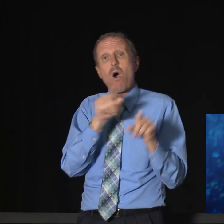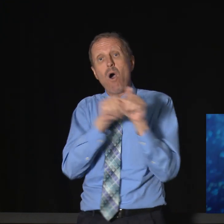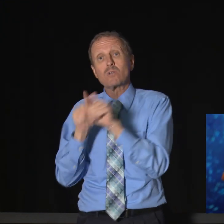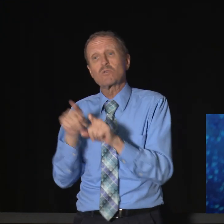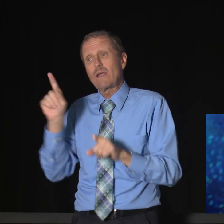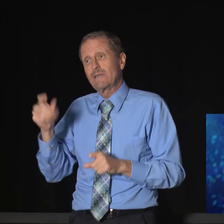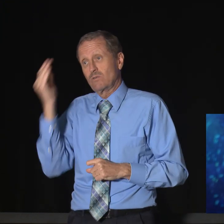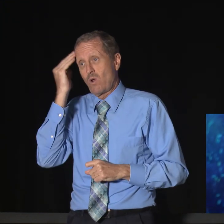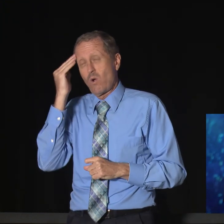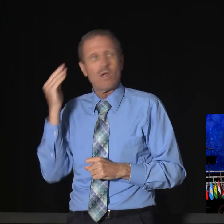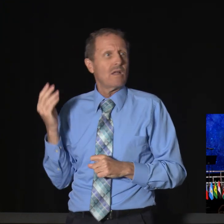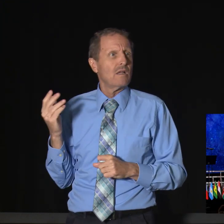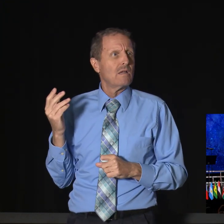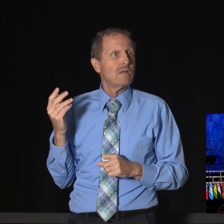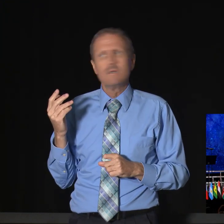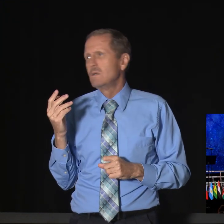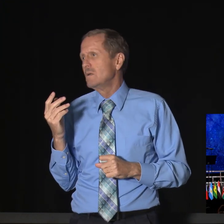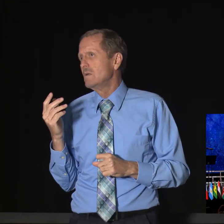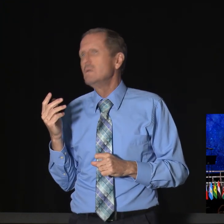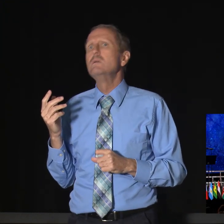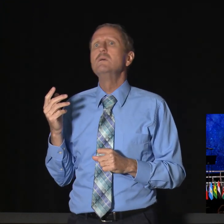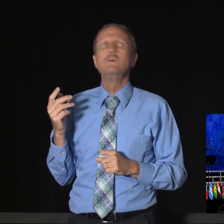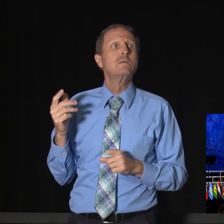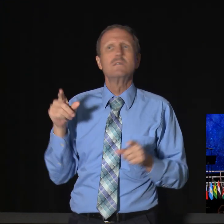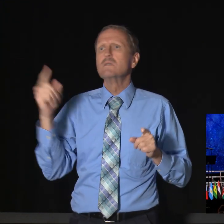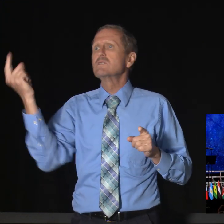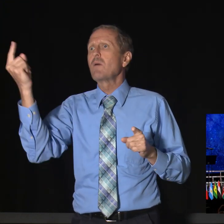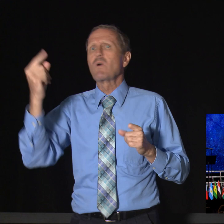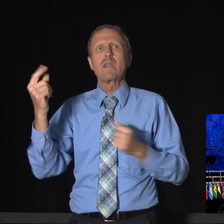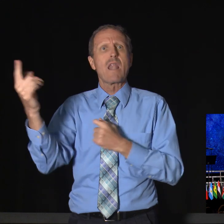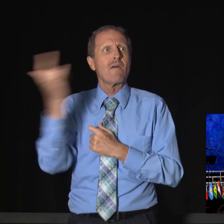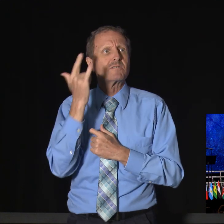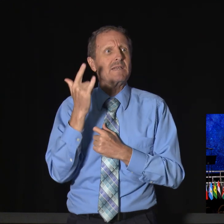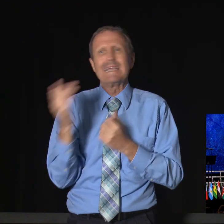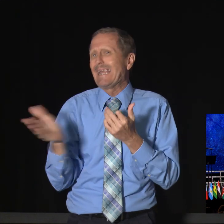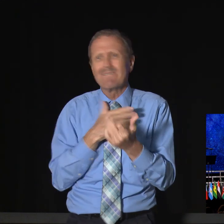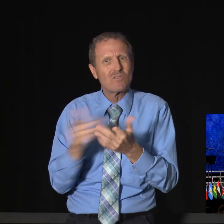to know that there's someone who loves me in spite of my weakness.